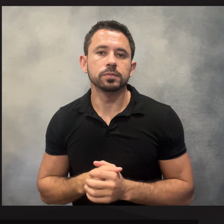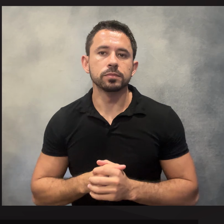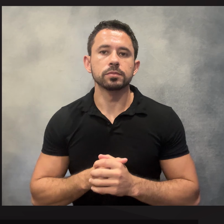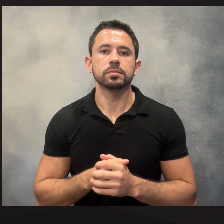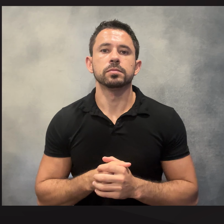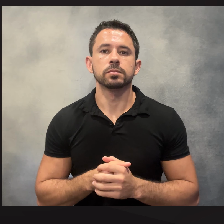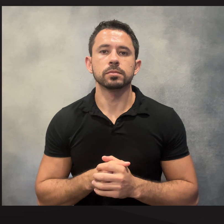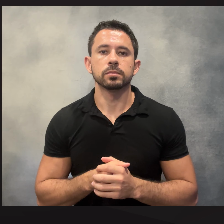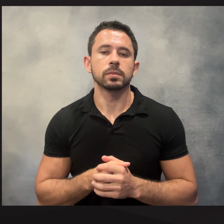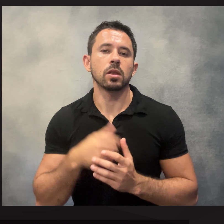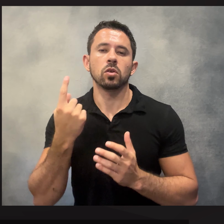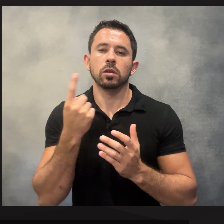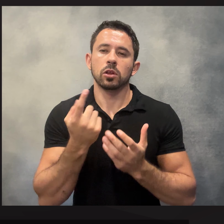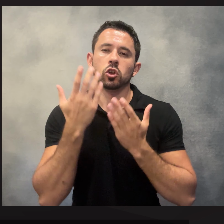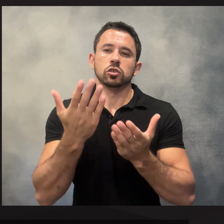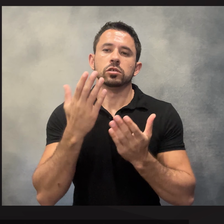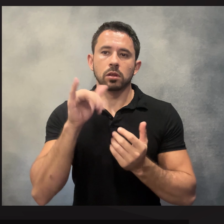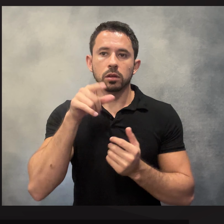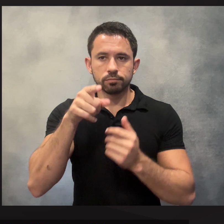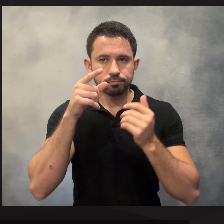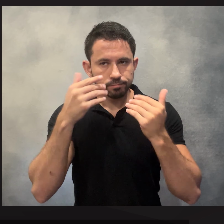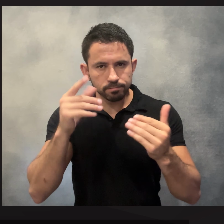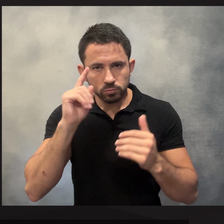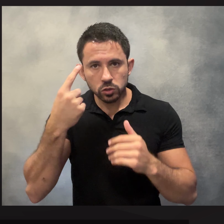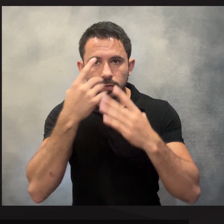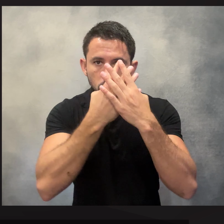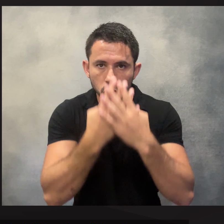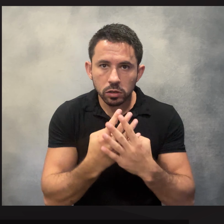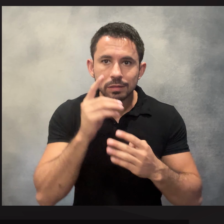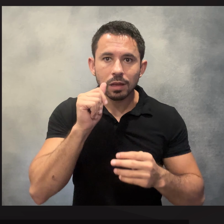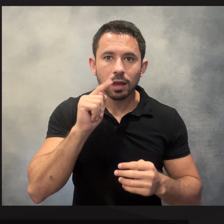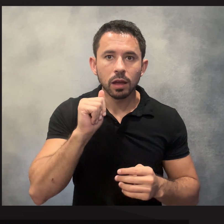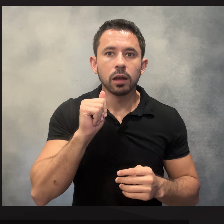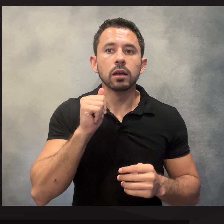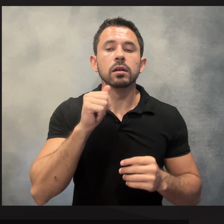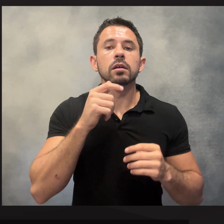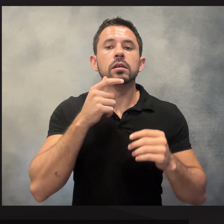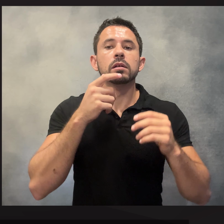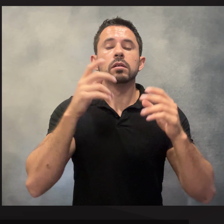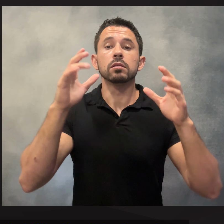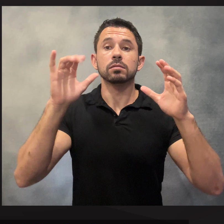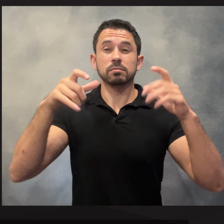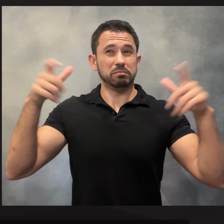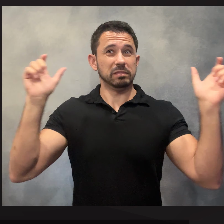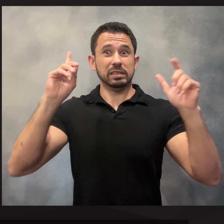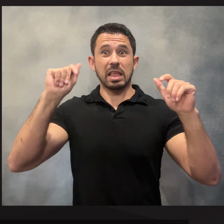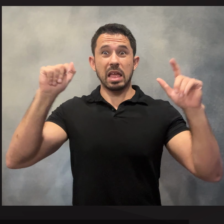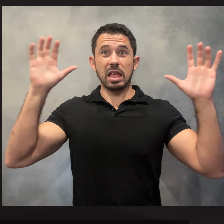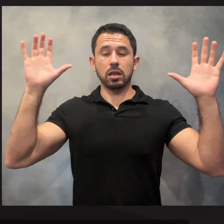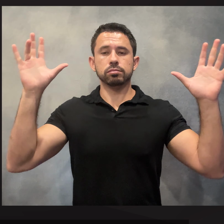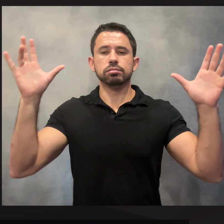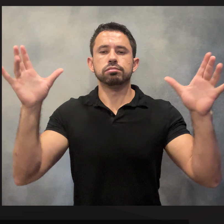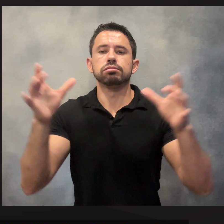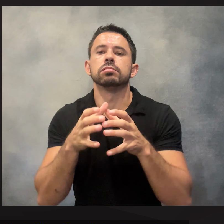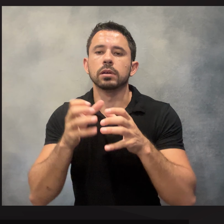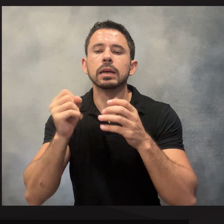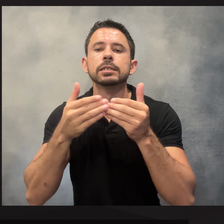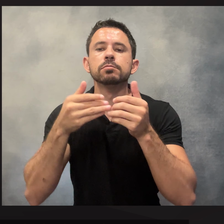It's always suggested that you first filter the data down to a manageable size before